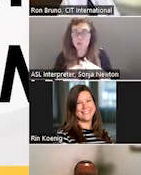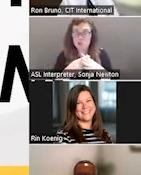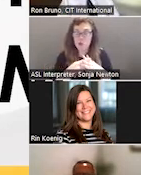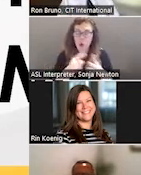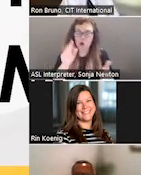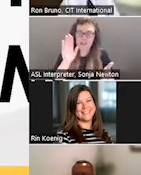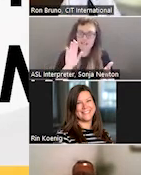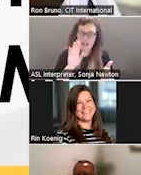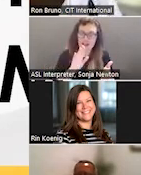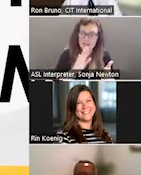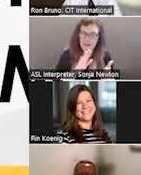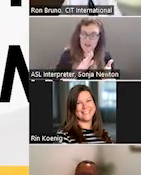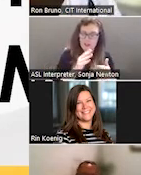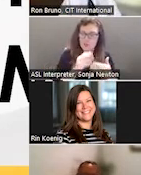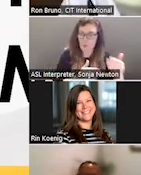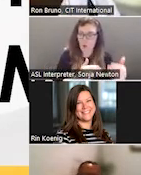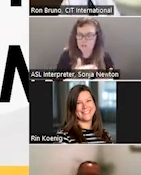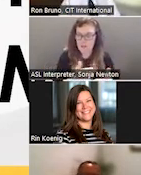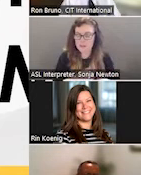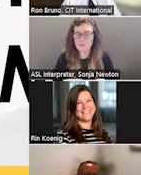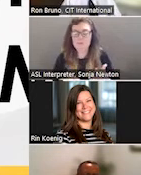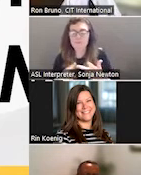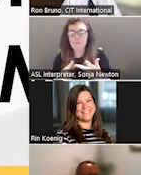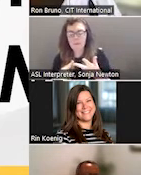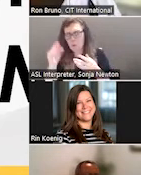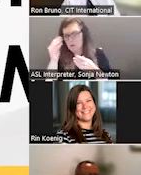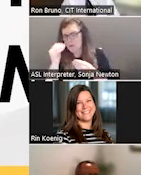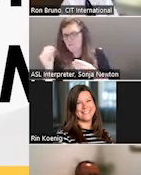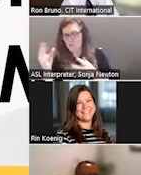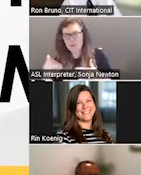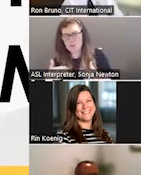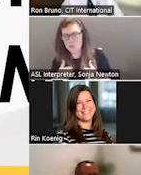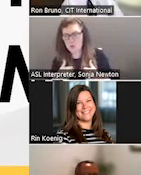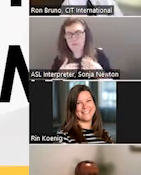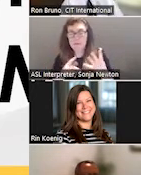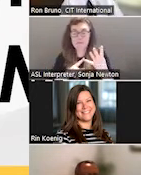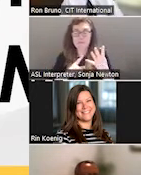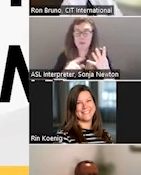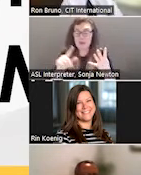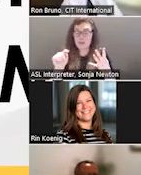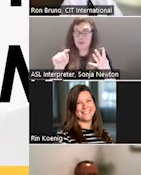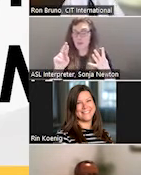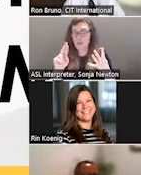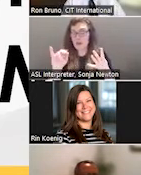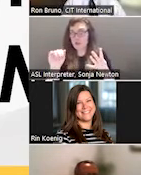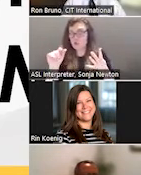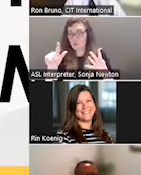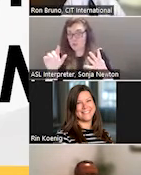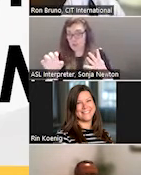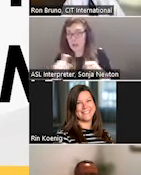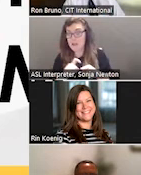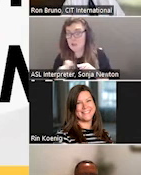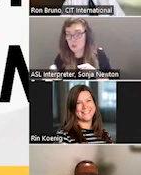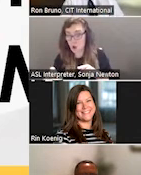Number three, what kind of information that they should have. Number four, triage the call, make a determination whether we do need a law enforcement officer response. And if